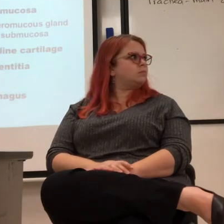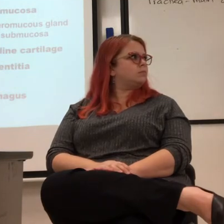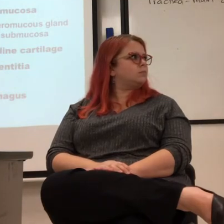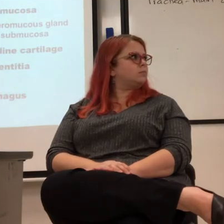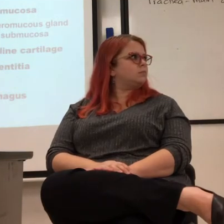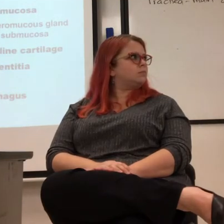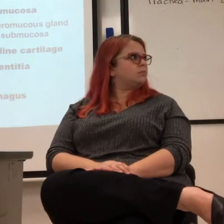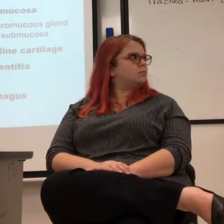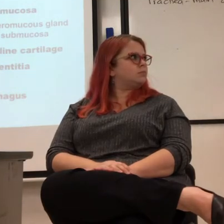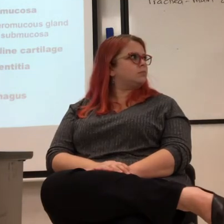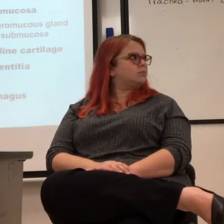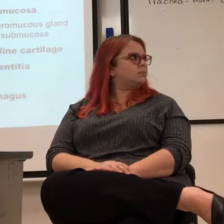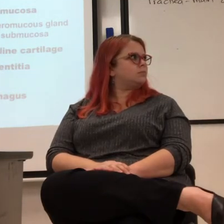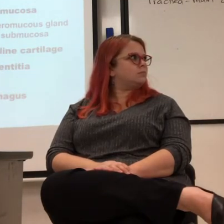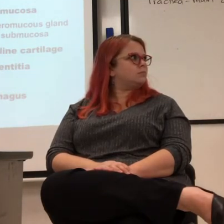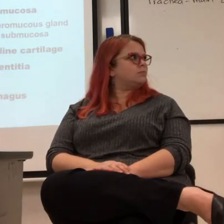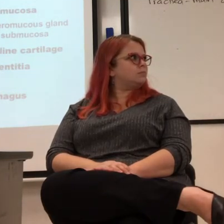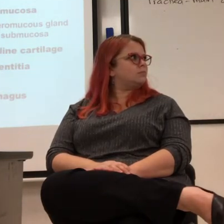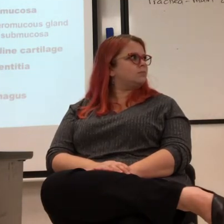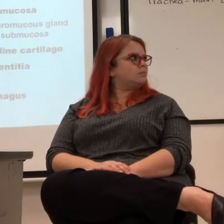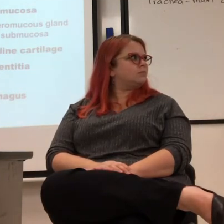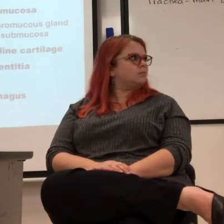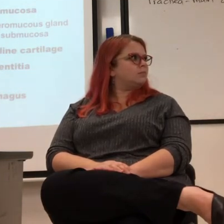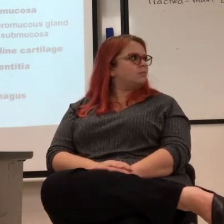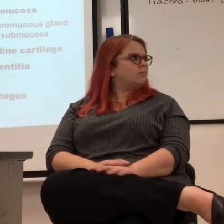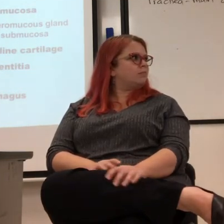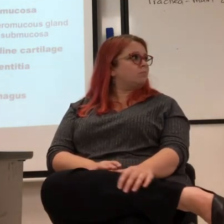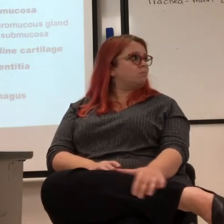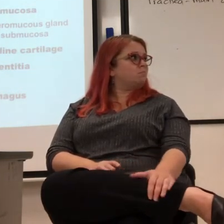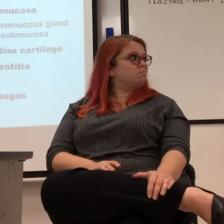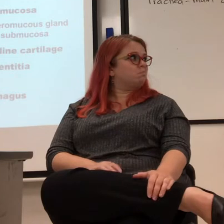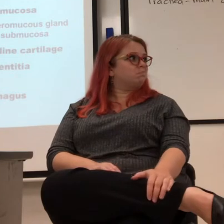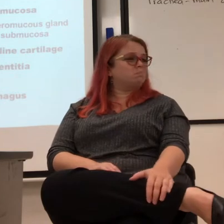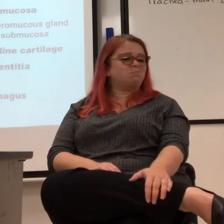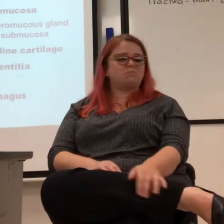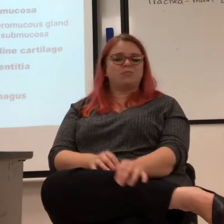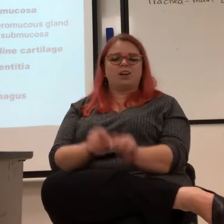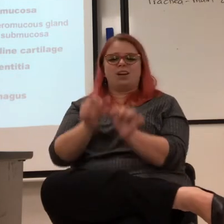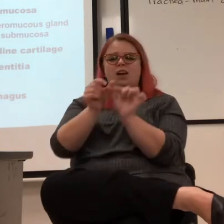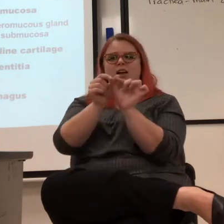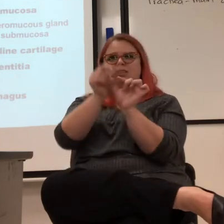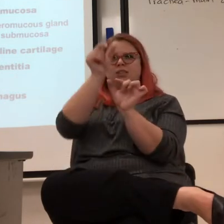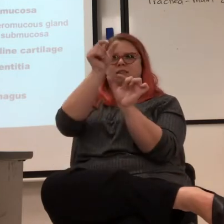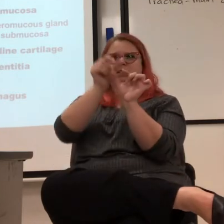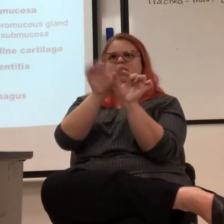It's the main airway. It's about 2.5 centimeters in diameter.